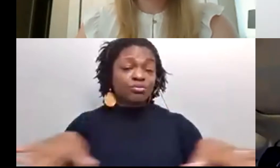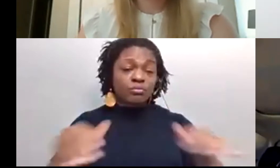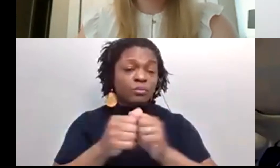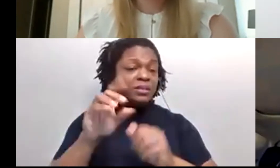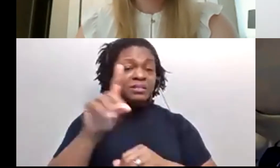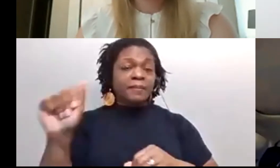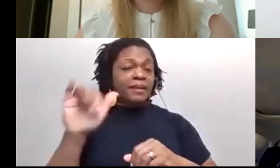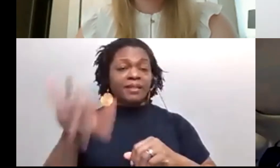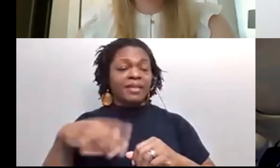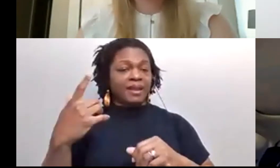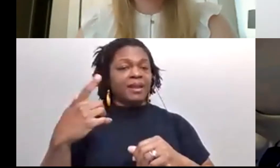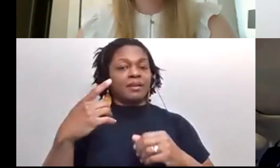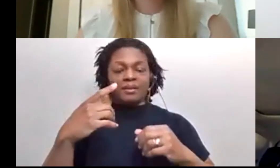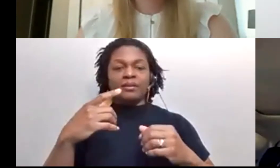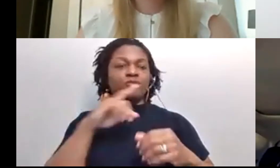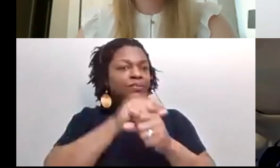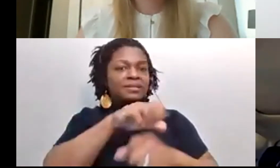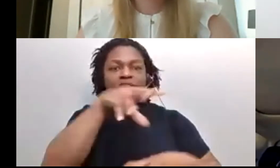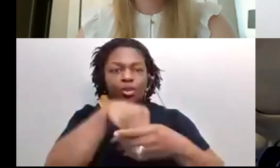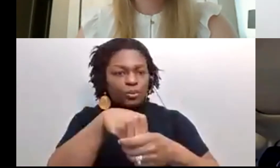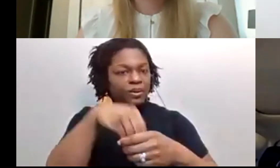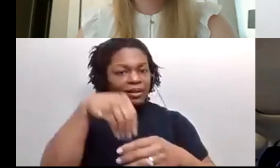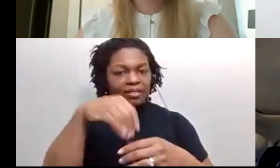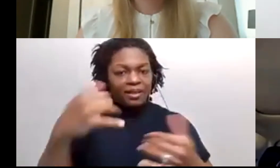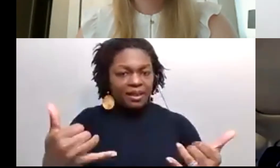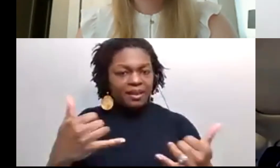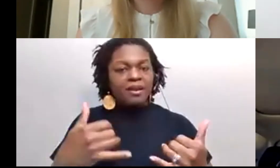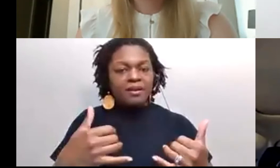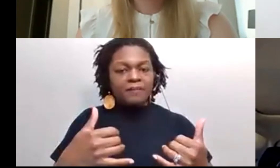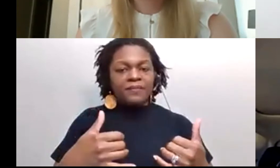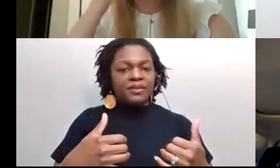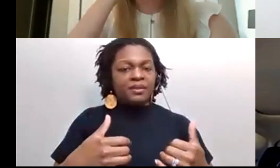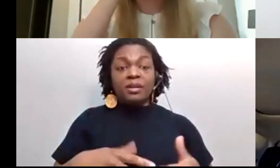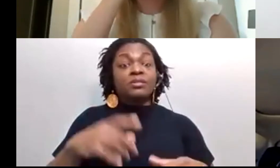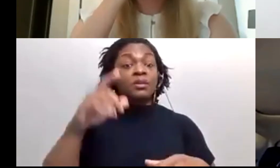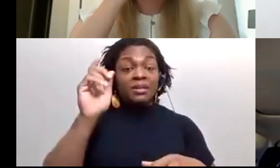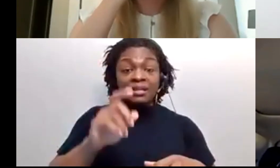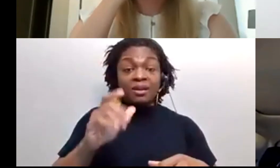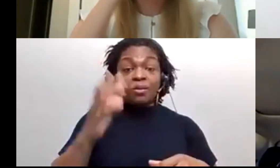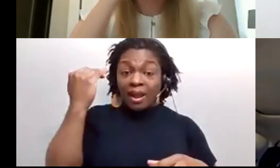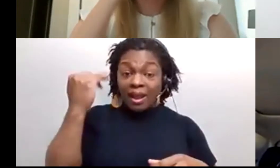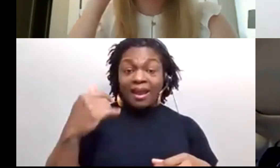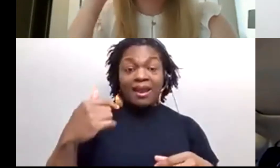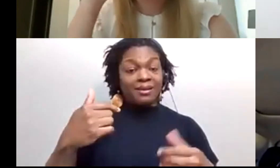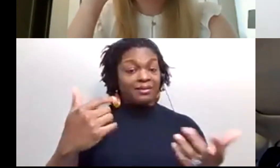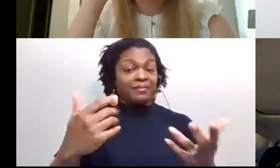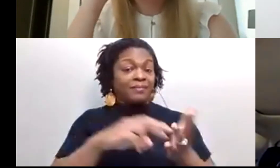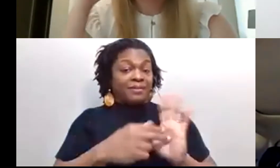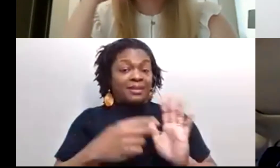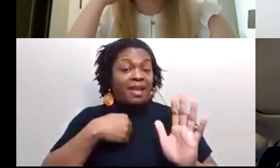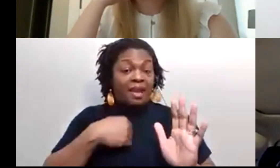actually being taken into consideration, because SEAT was supposed to meet yesterday and could not meet due to Bessie actually meeting.